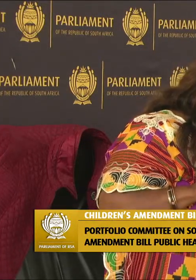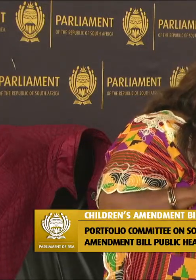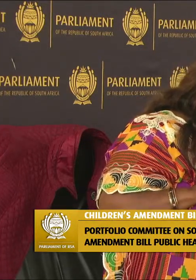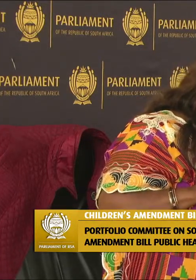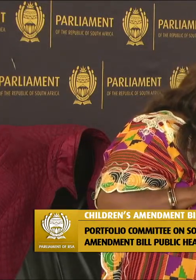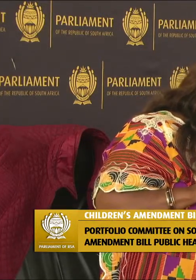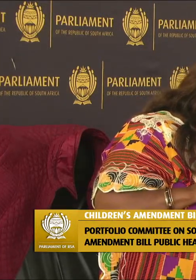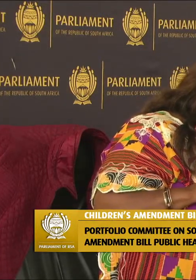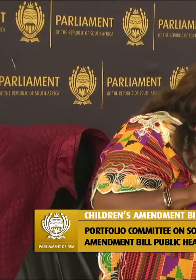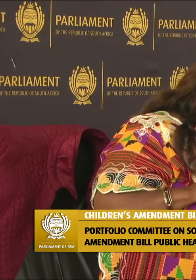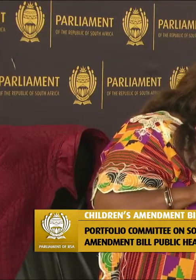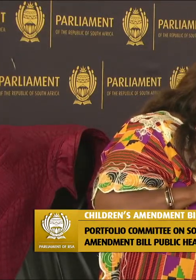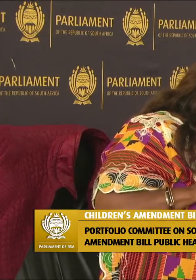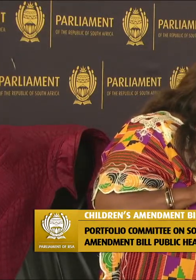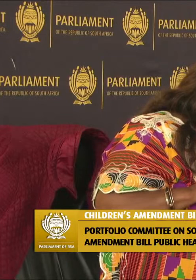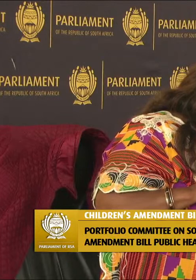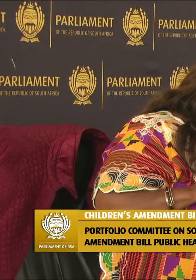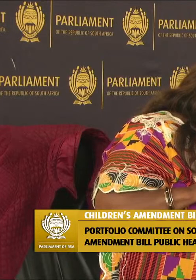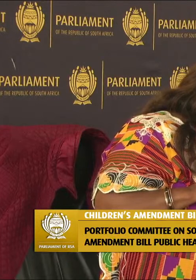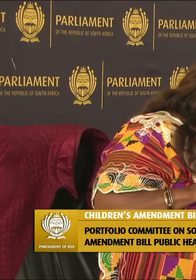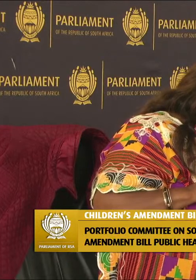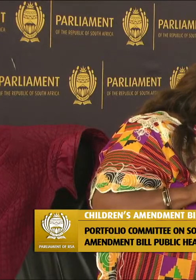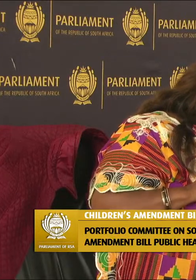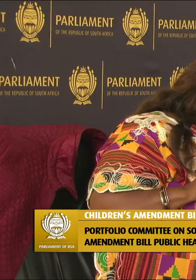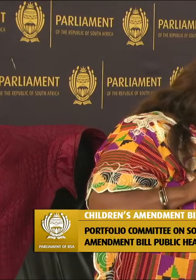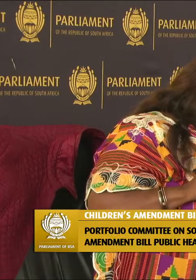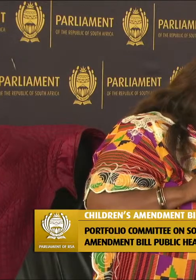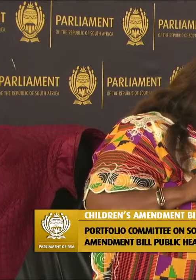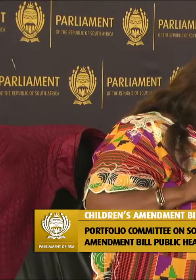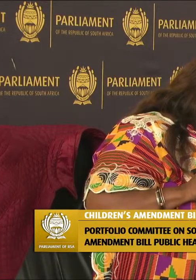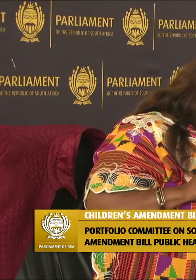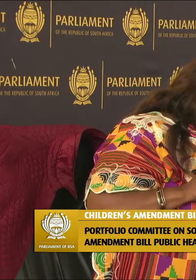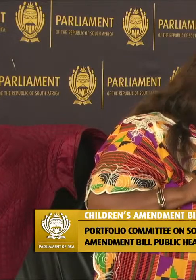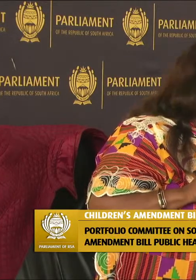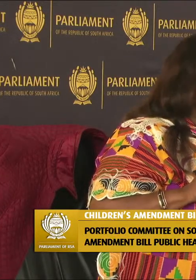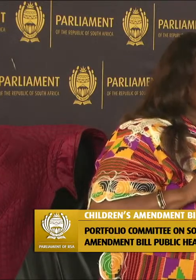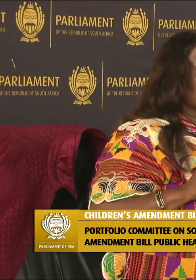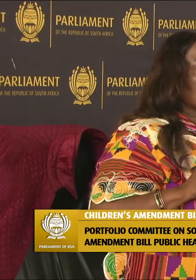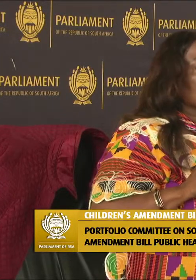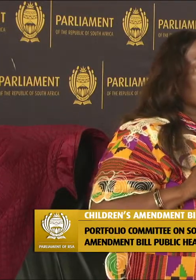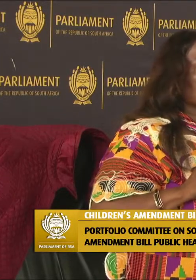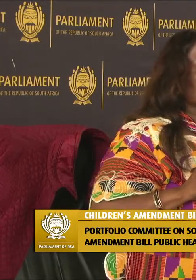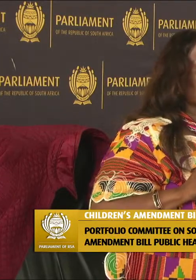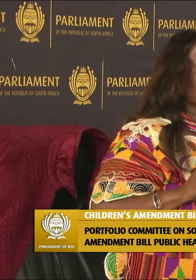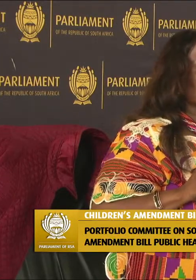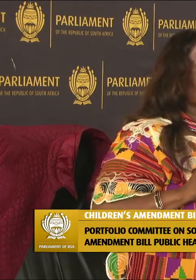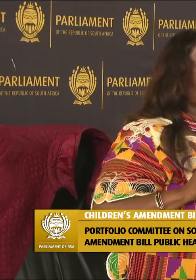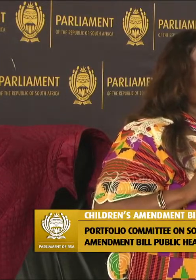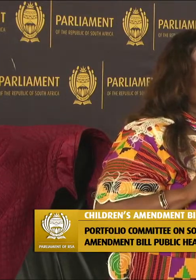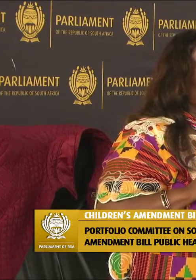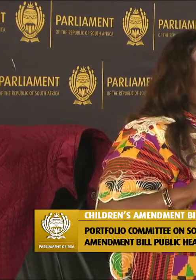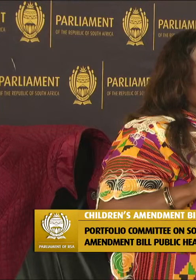they can hear this amended bill and agree with it and know what it says.